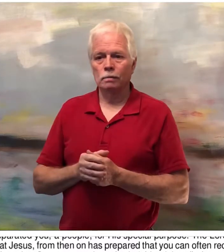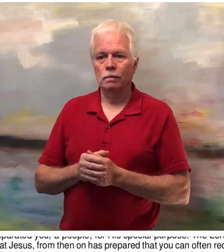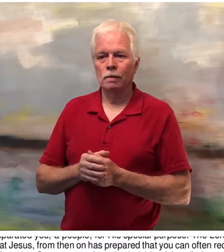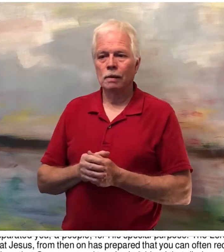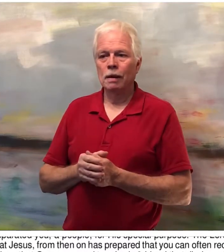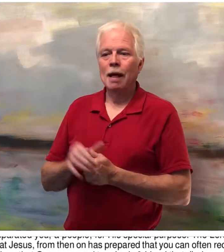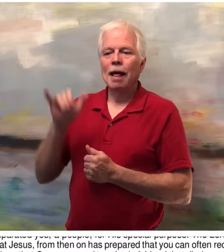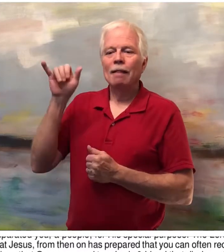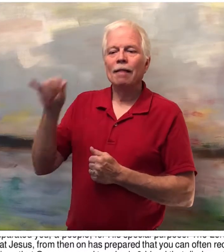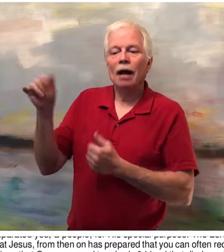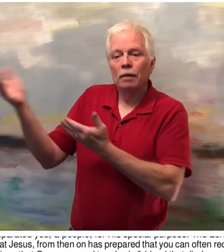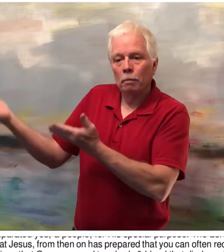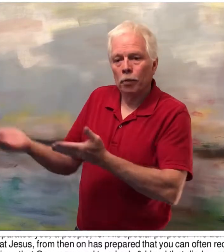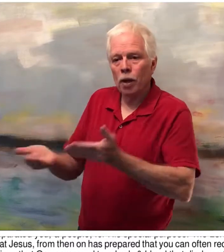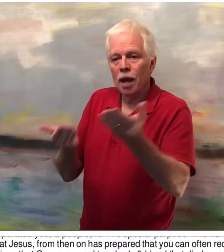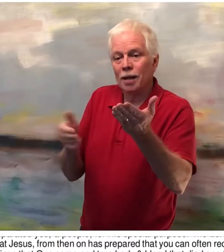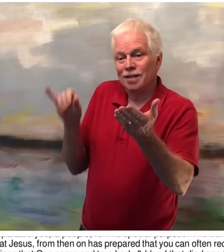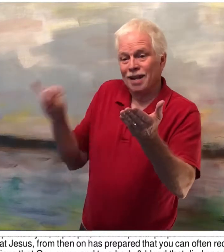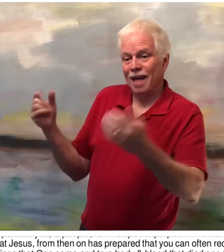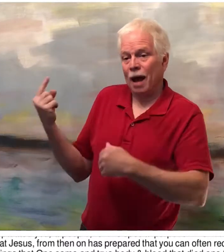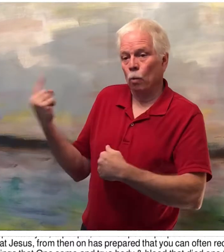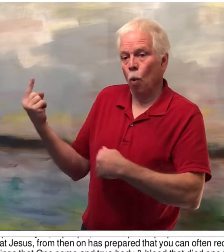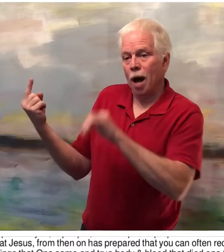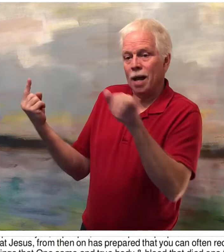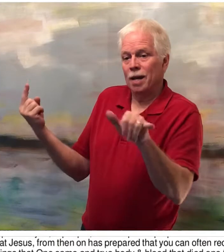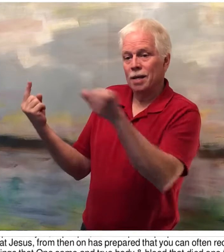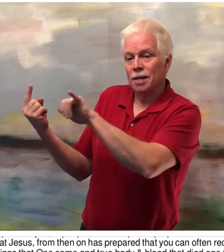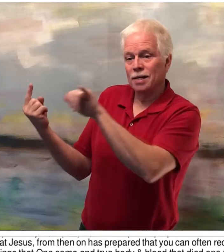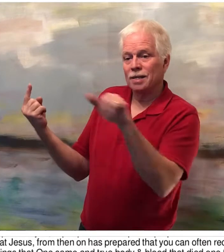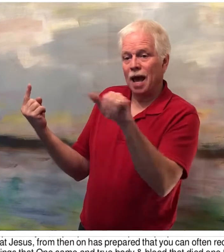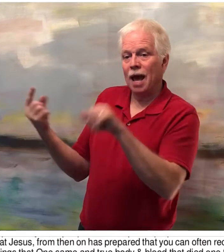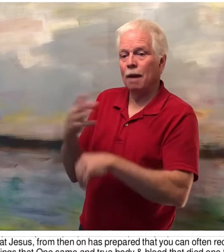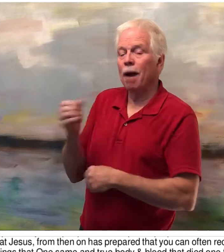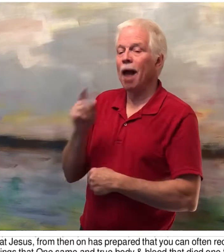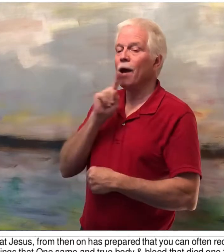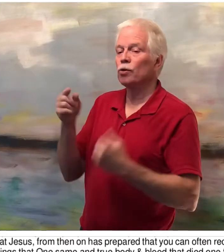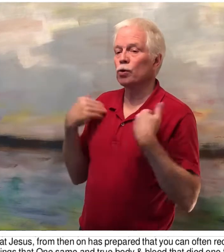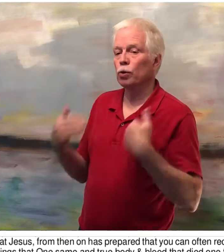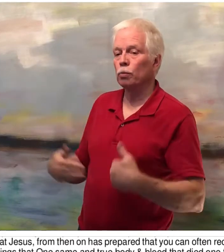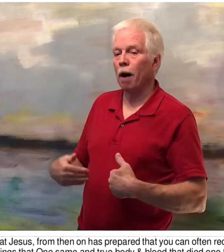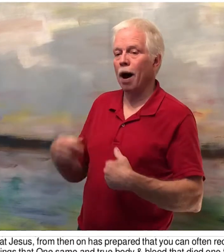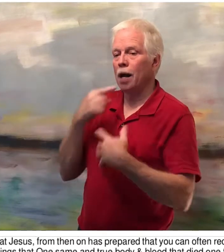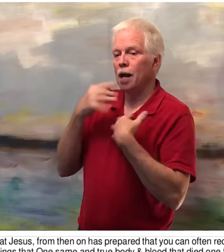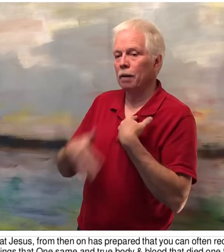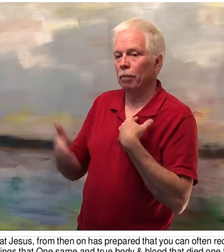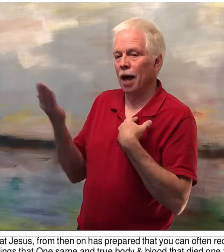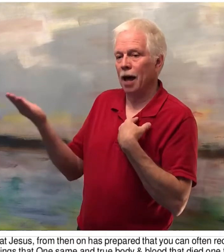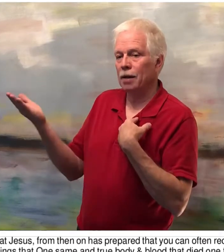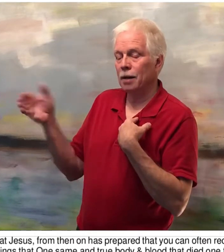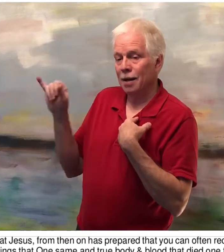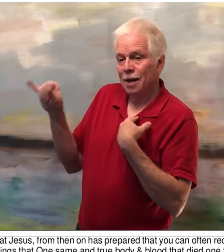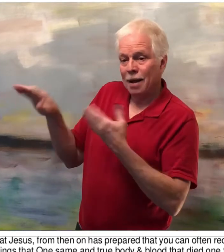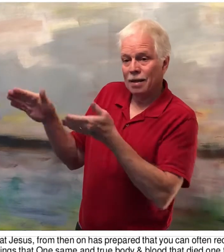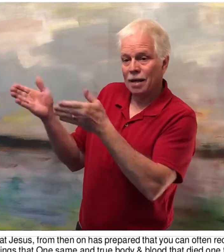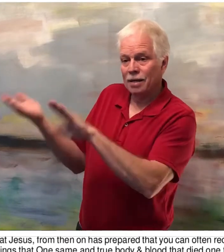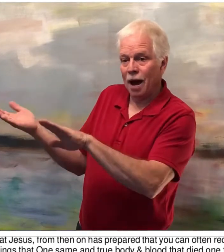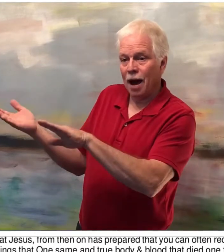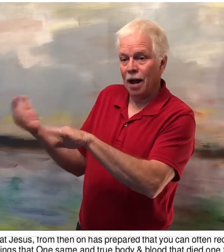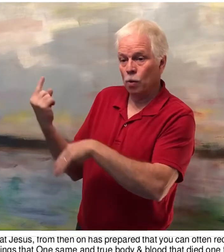that brings that one same and true body and blood that died